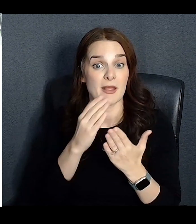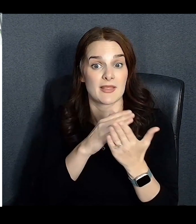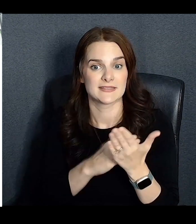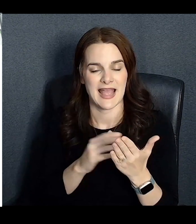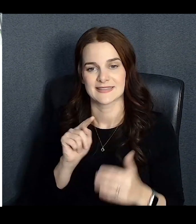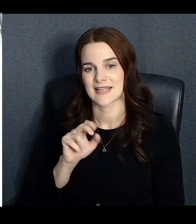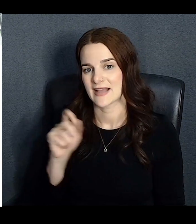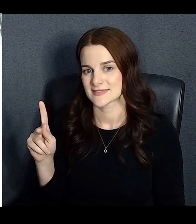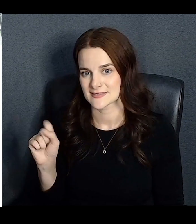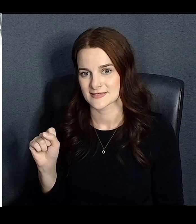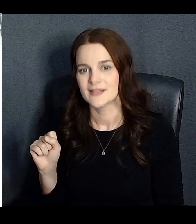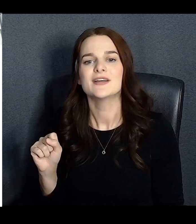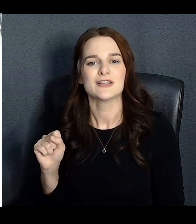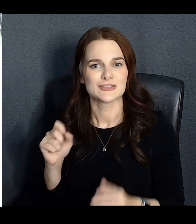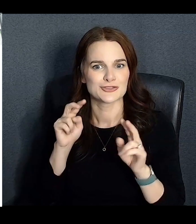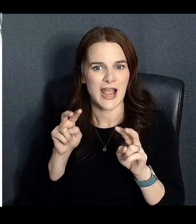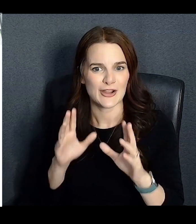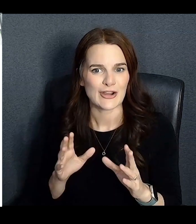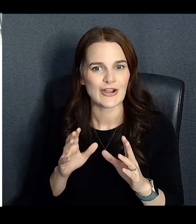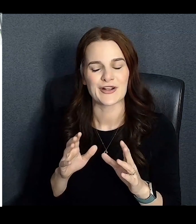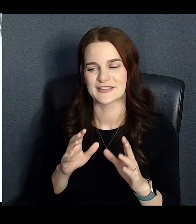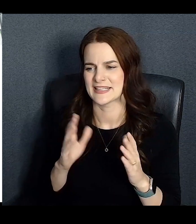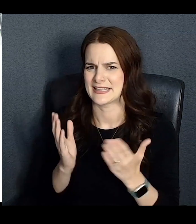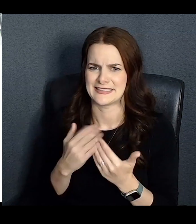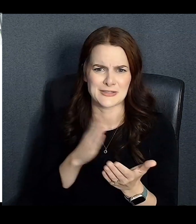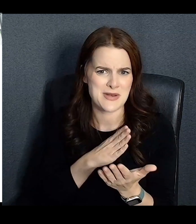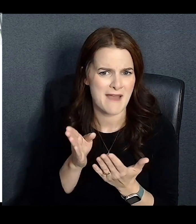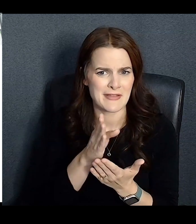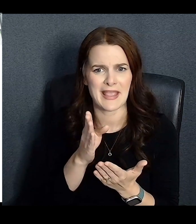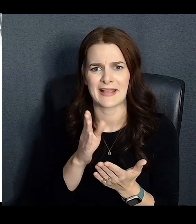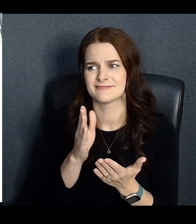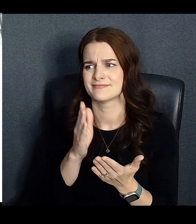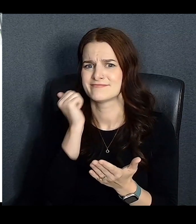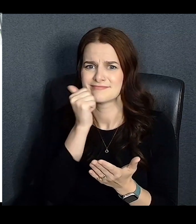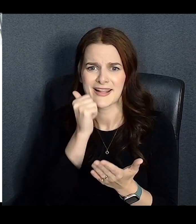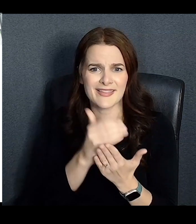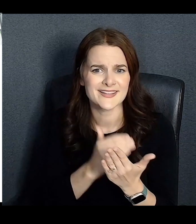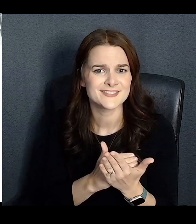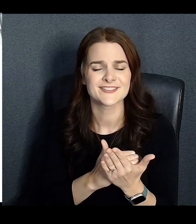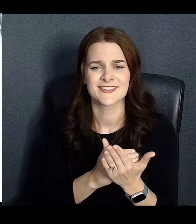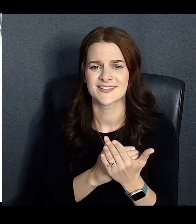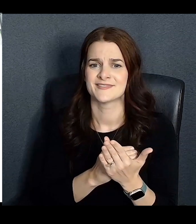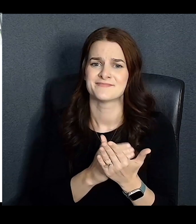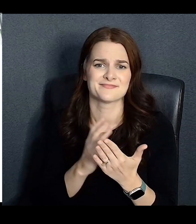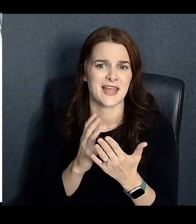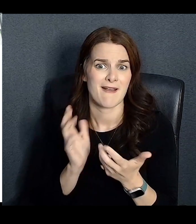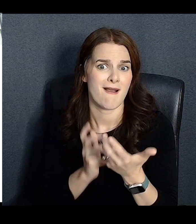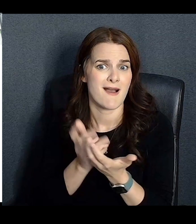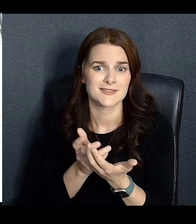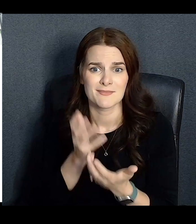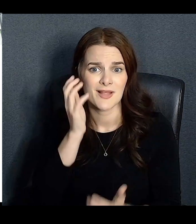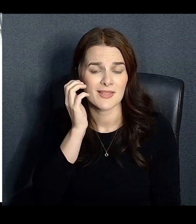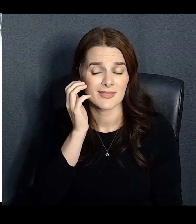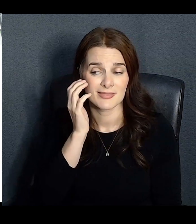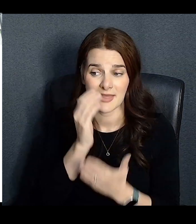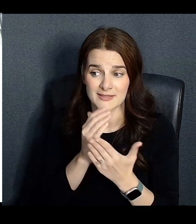a task tracker that's very easy to navigate. It can create daily lists, custom lists. I really like to use native functions